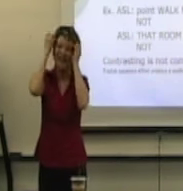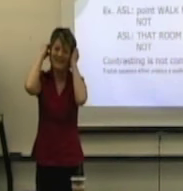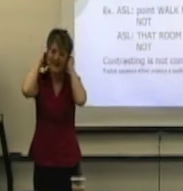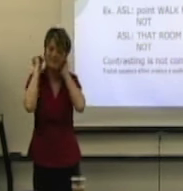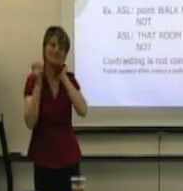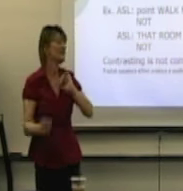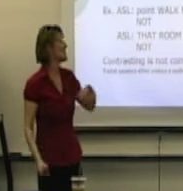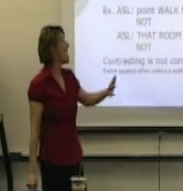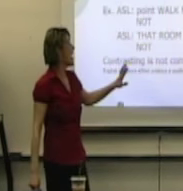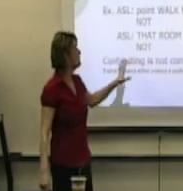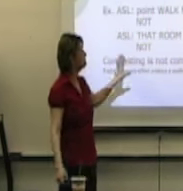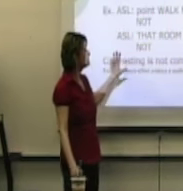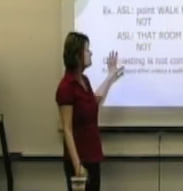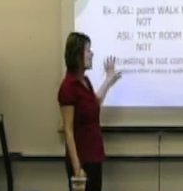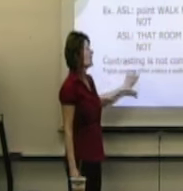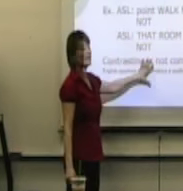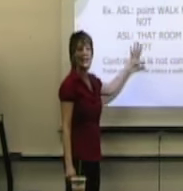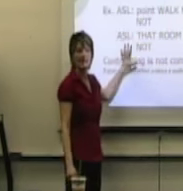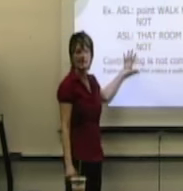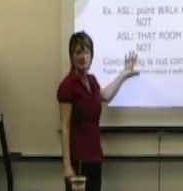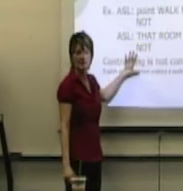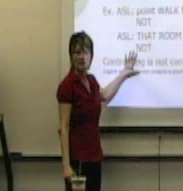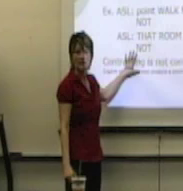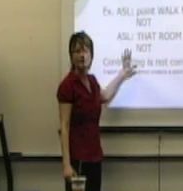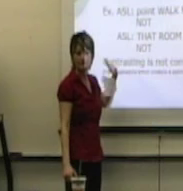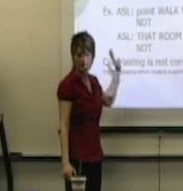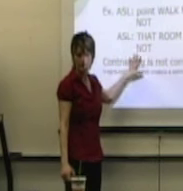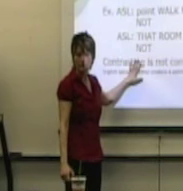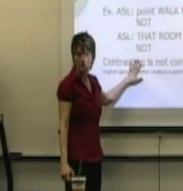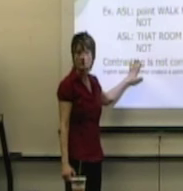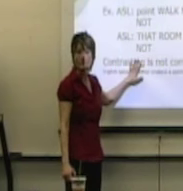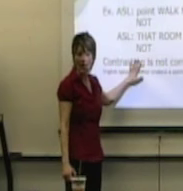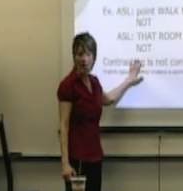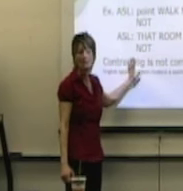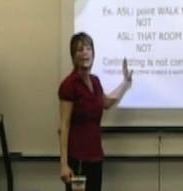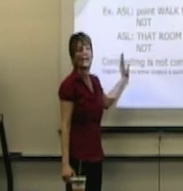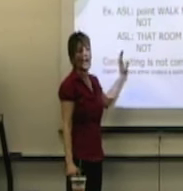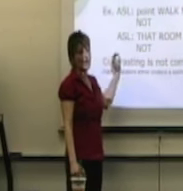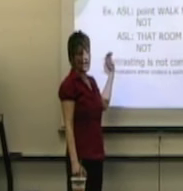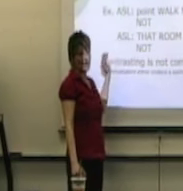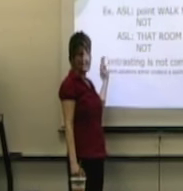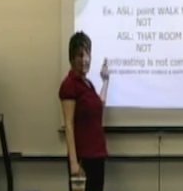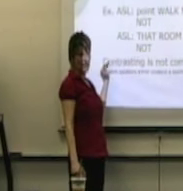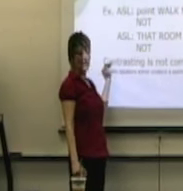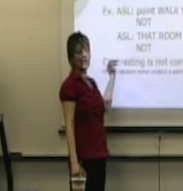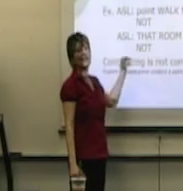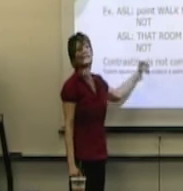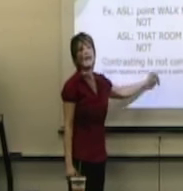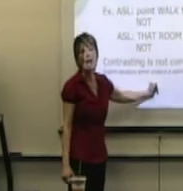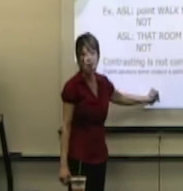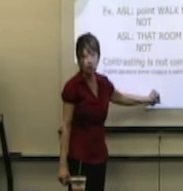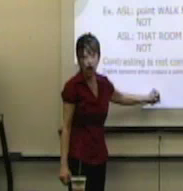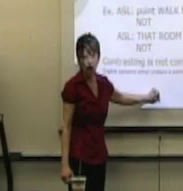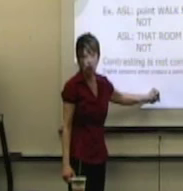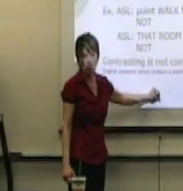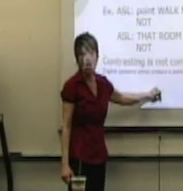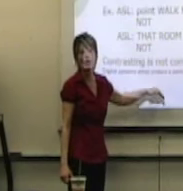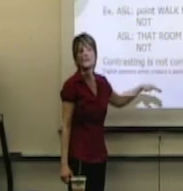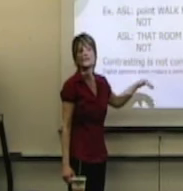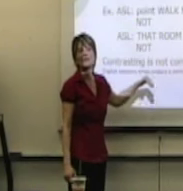Okay. Are we clear on this? Okay, again, expansion into ASL to